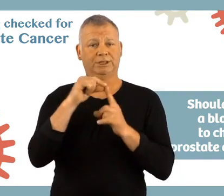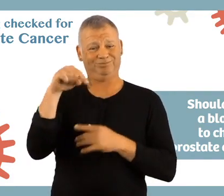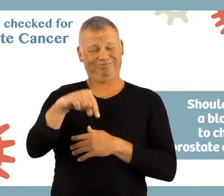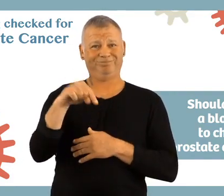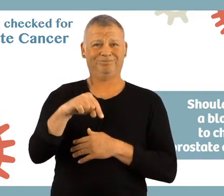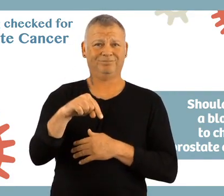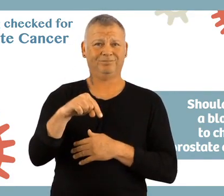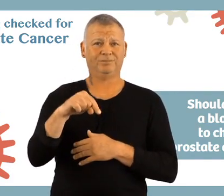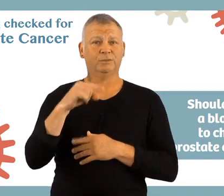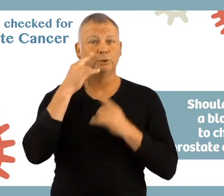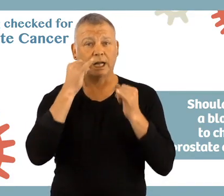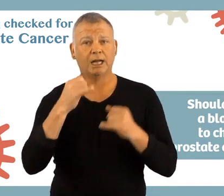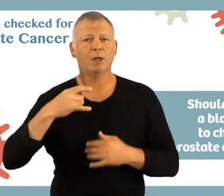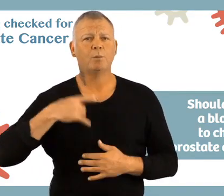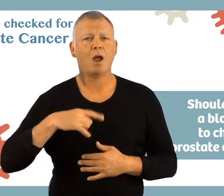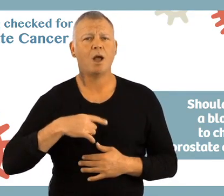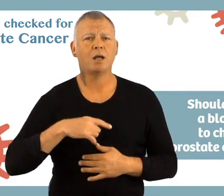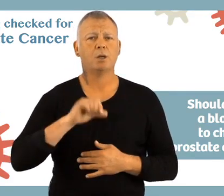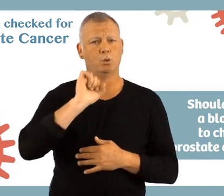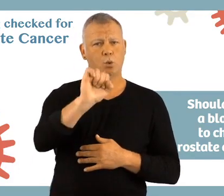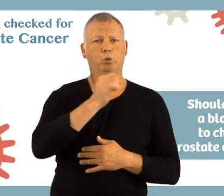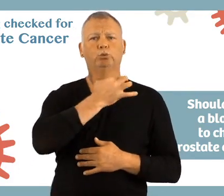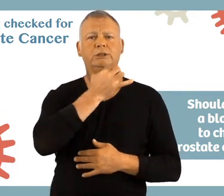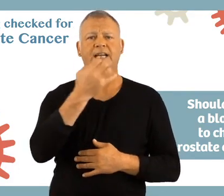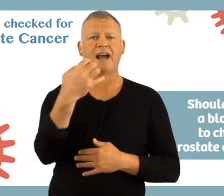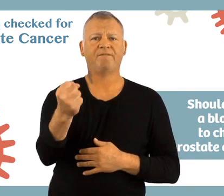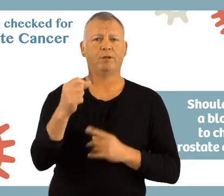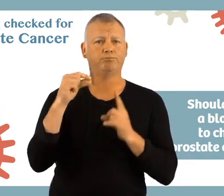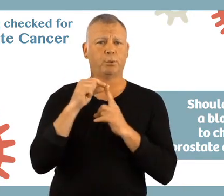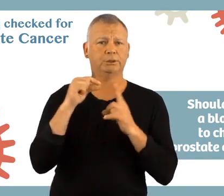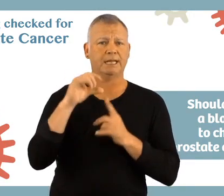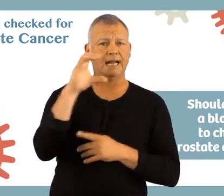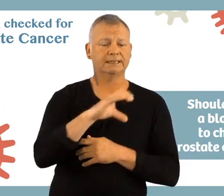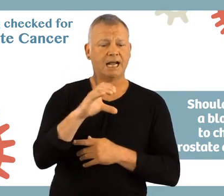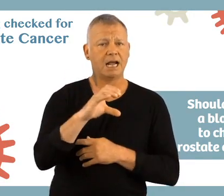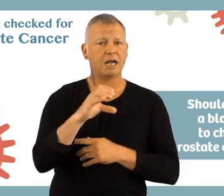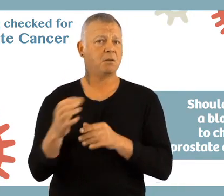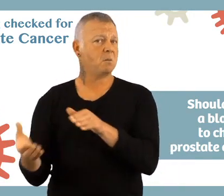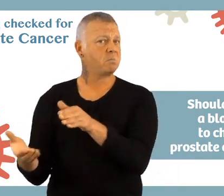A prostate check aims to reduce your chances of being harmed or dying from prostate